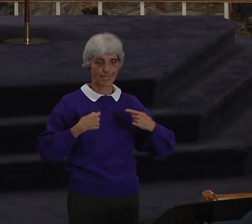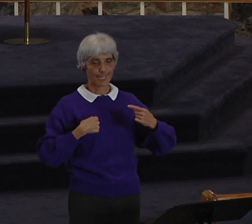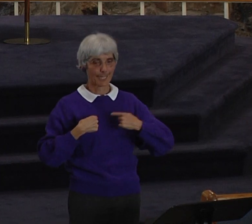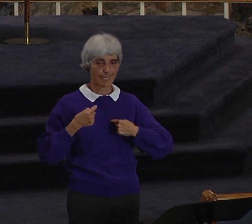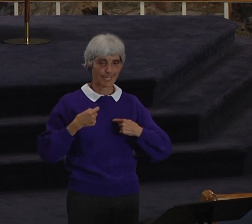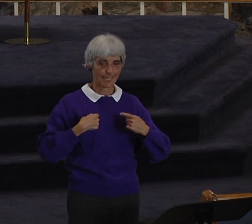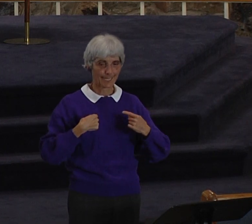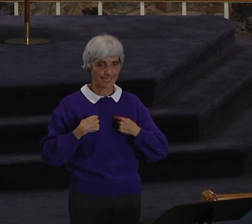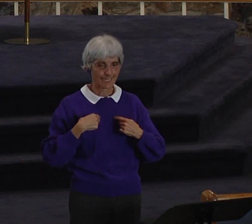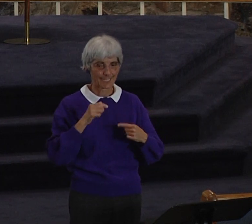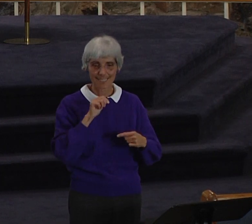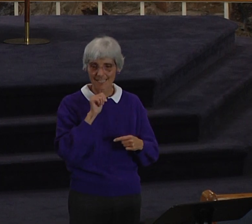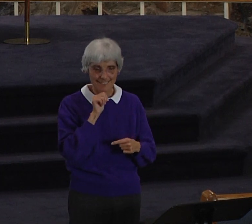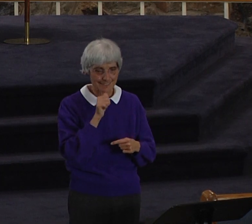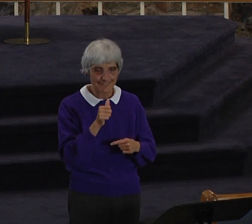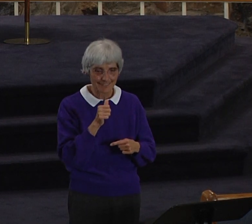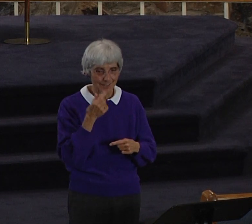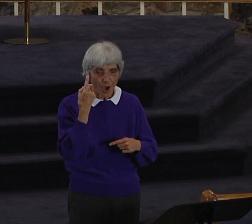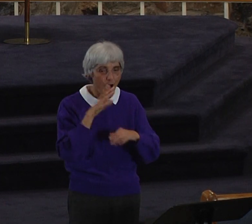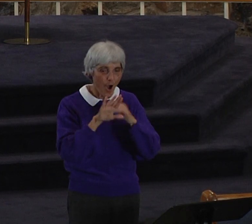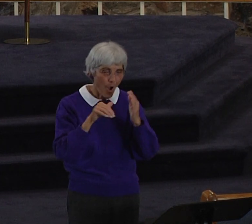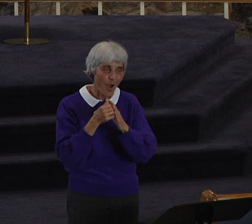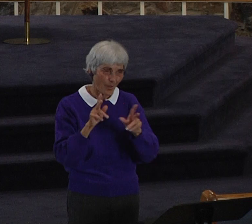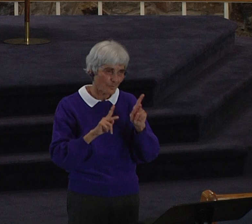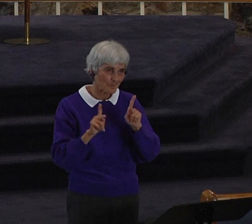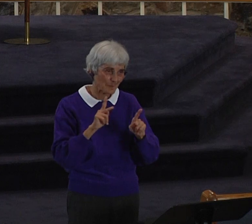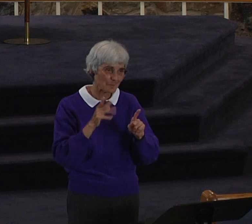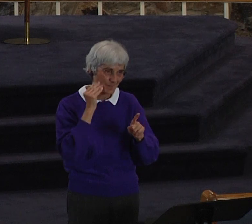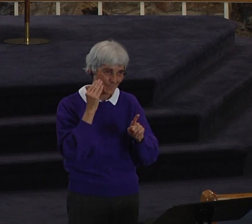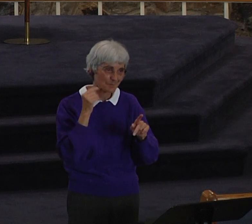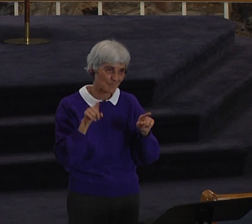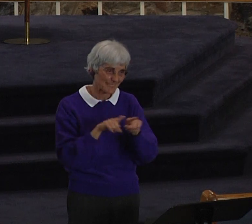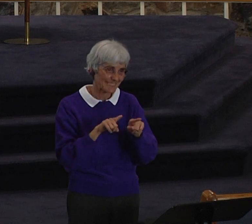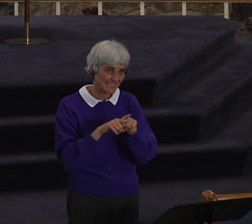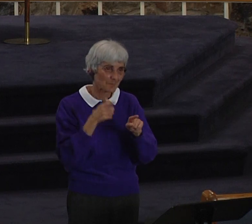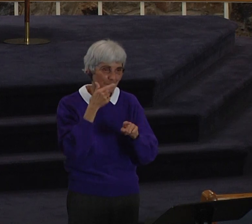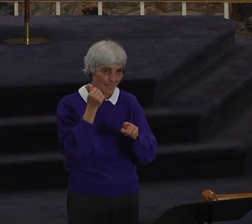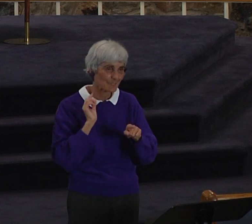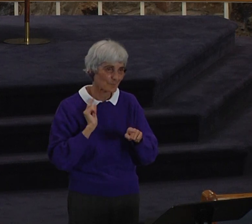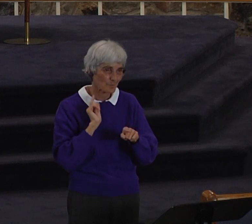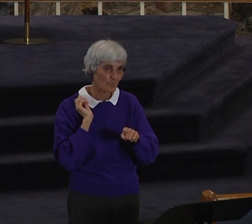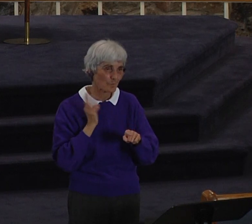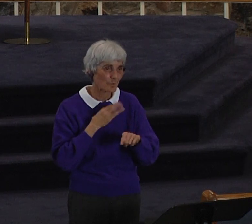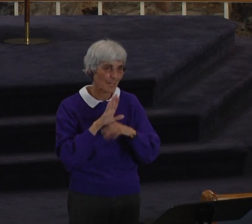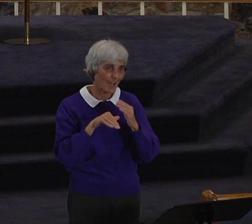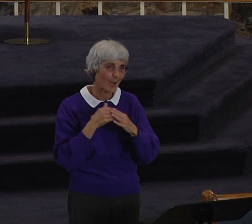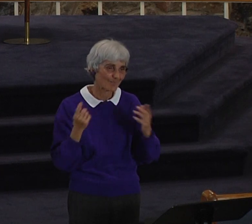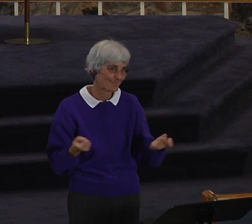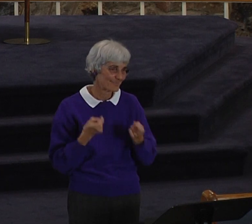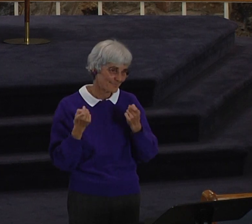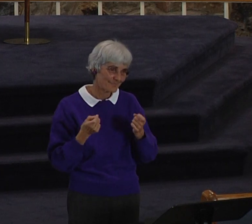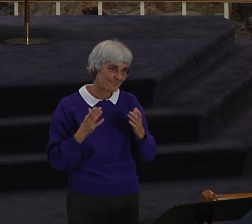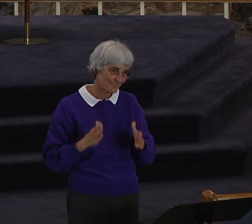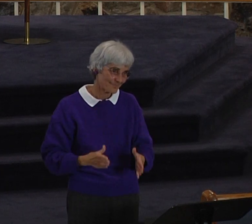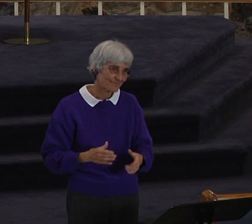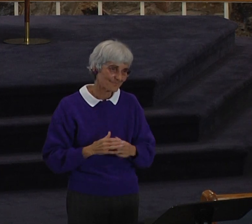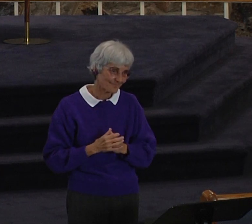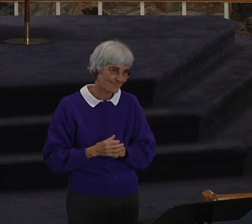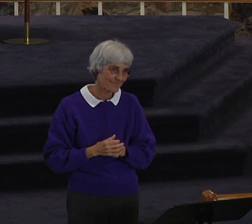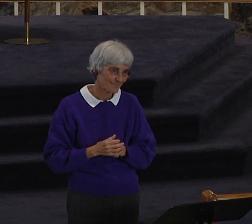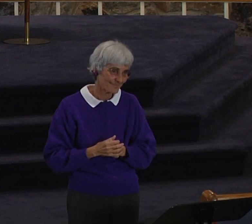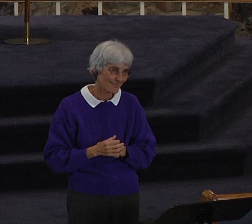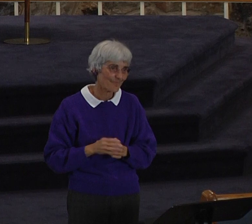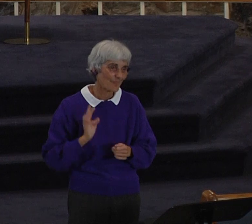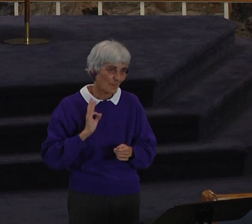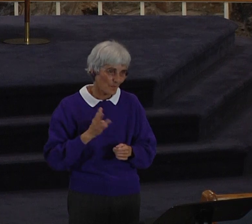a neutral trait. In our self-centeredness, we can begin to cause